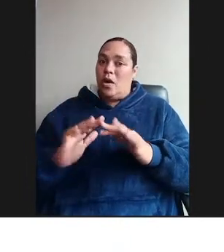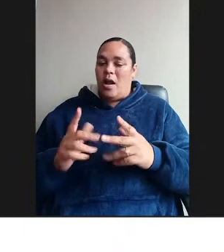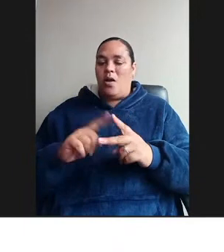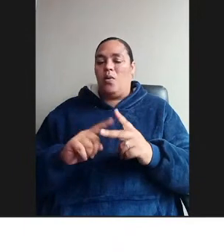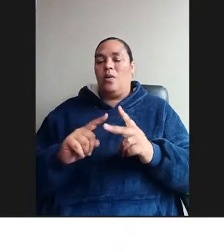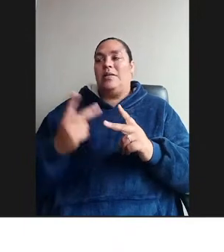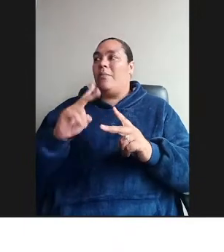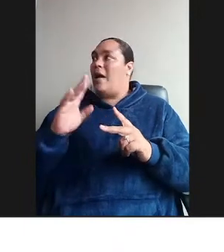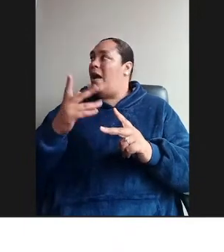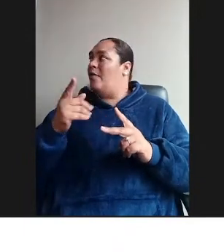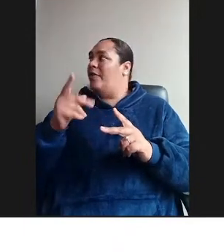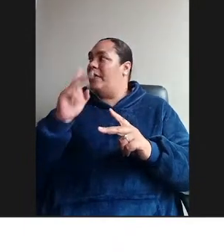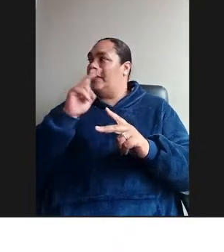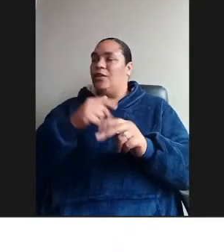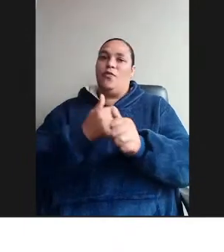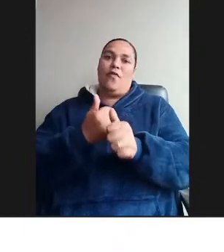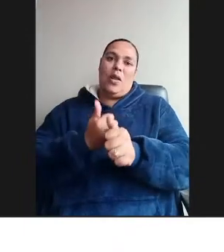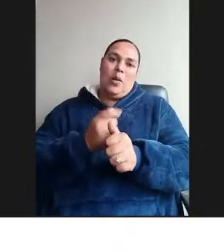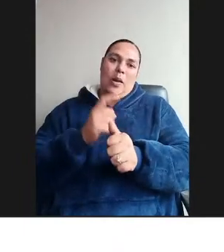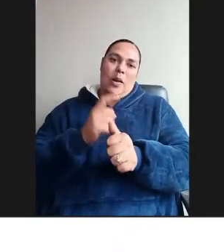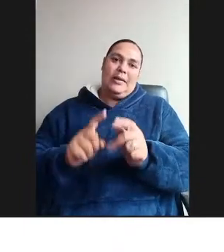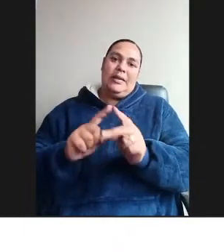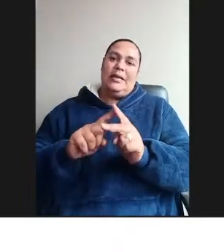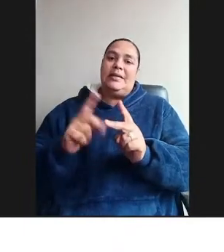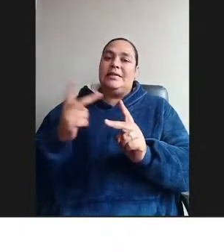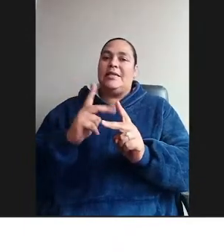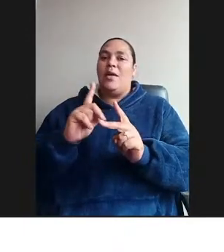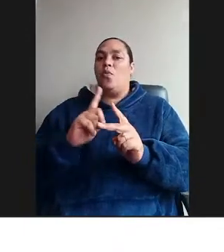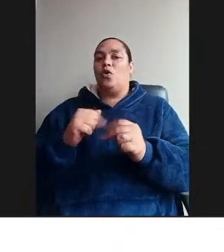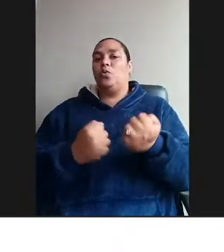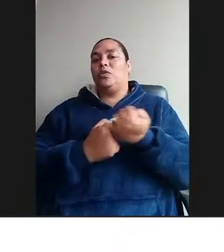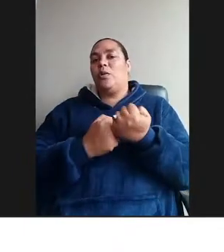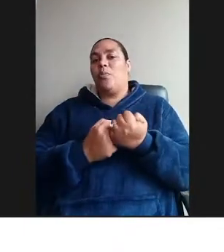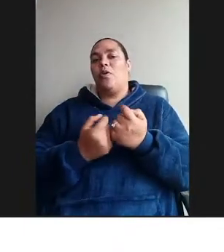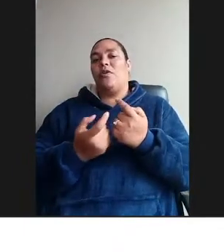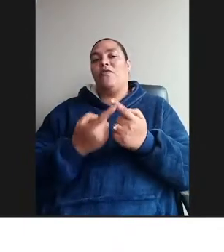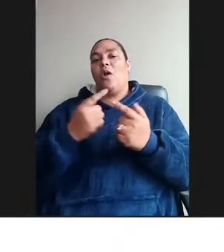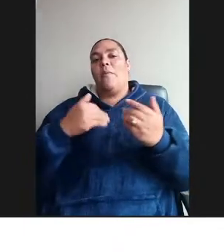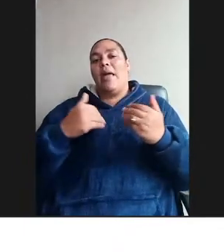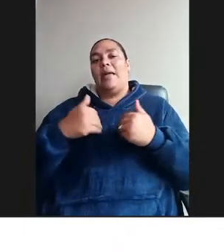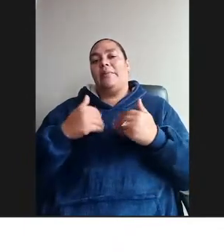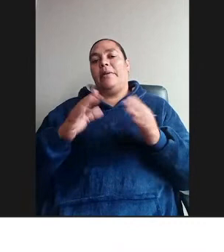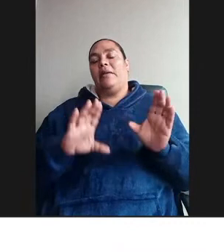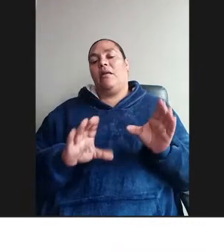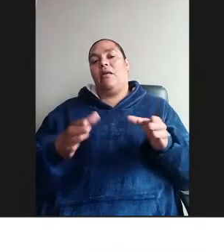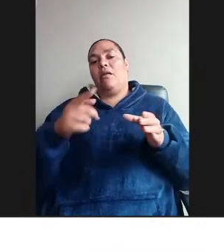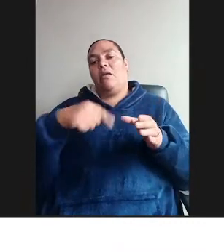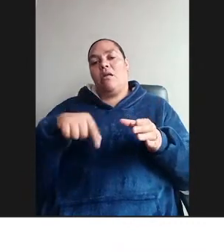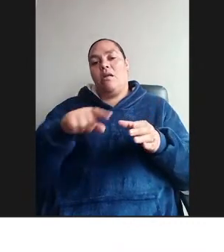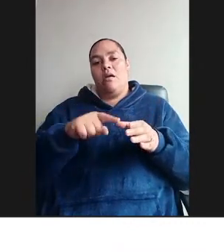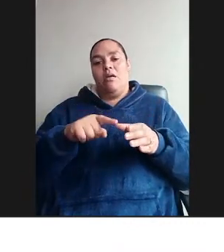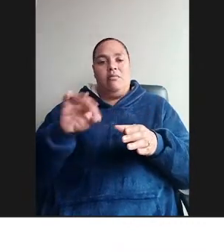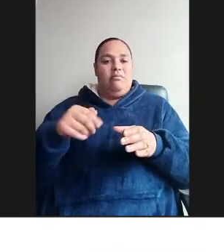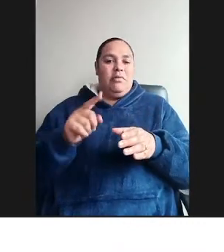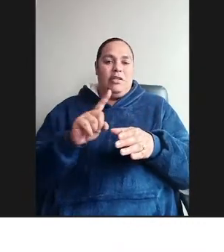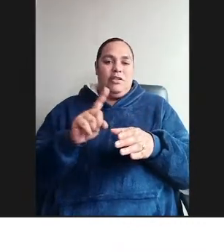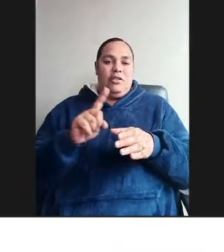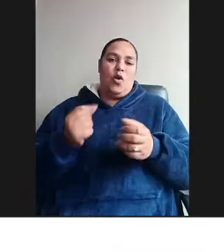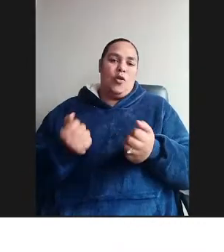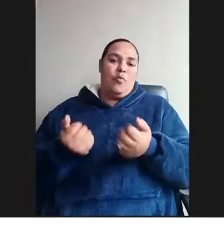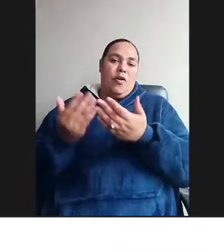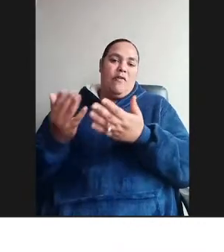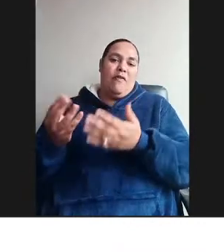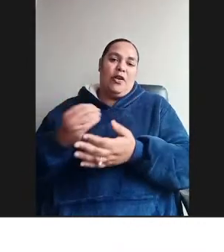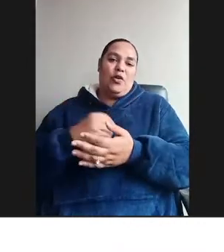up, and also what the support from the administration is that is provided to the